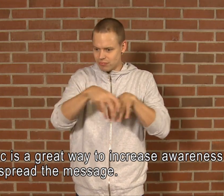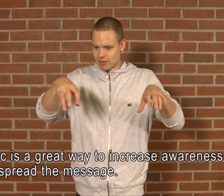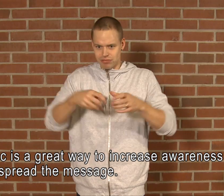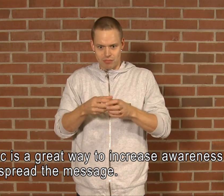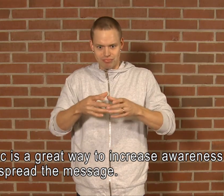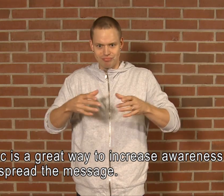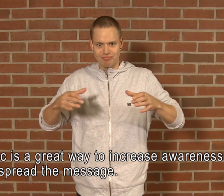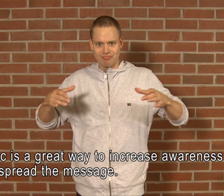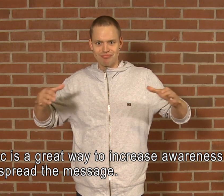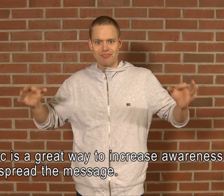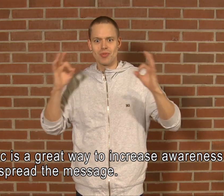like I don't back down